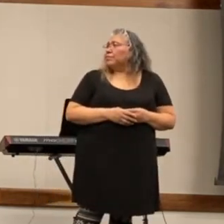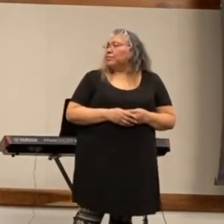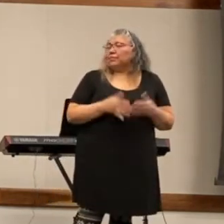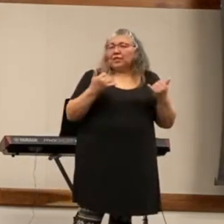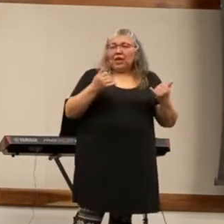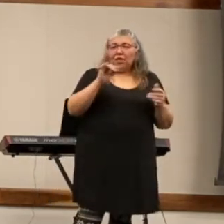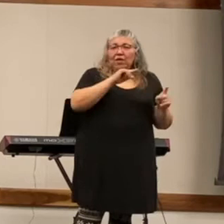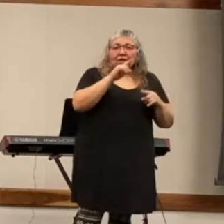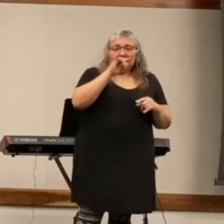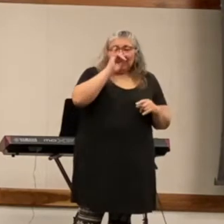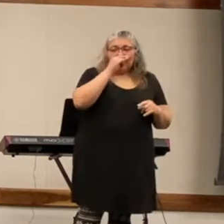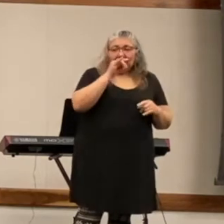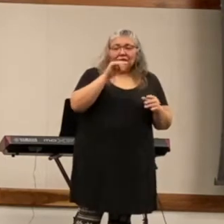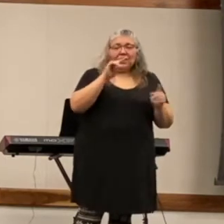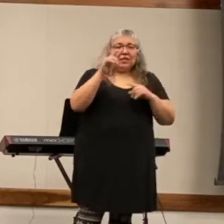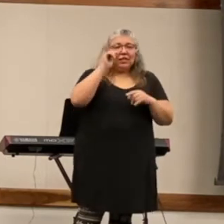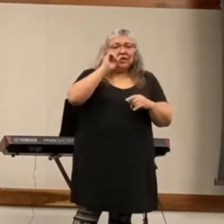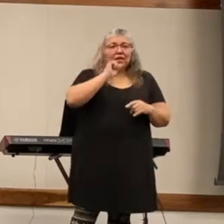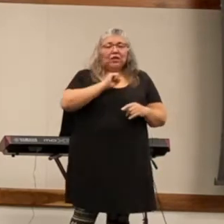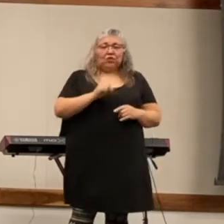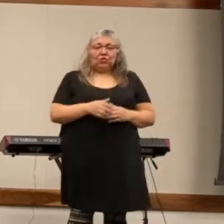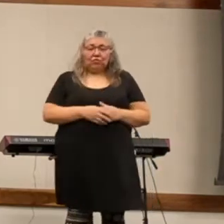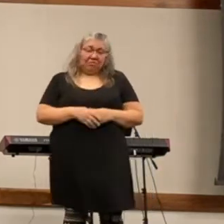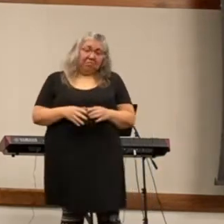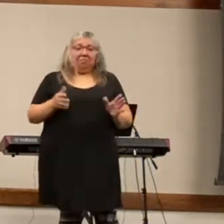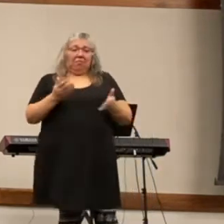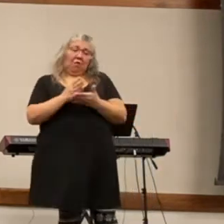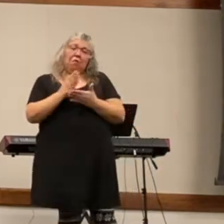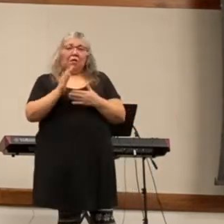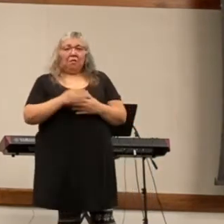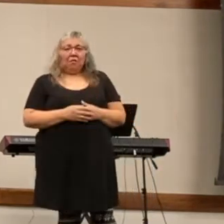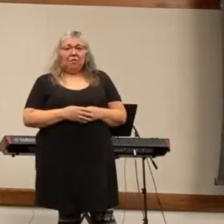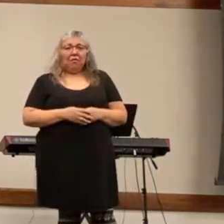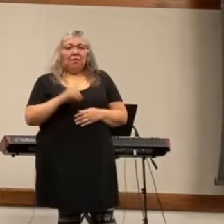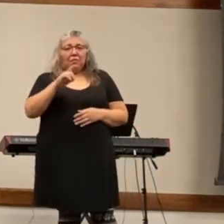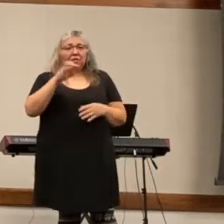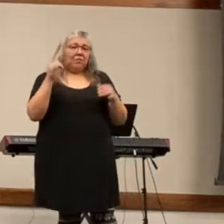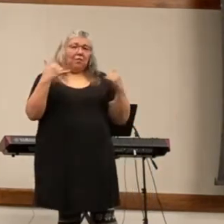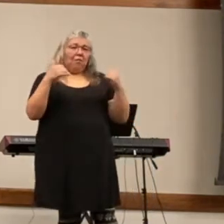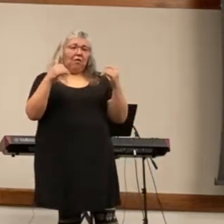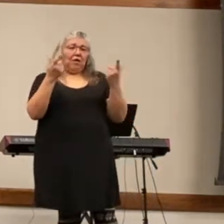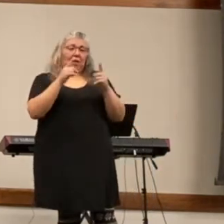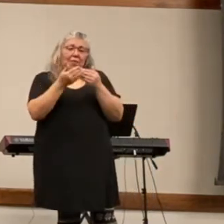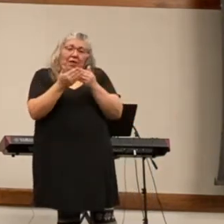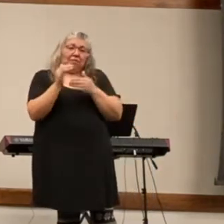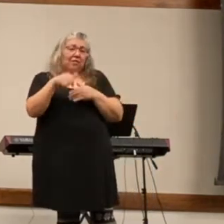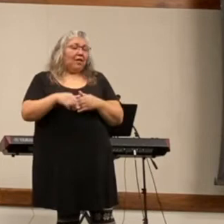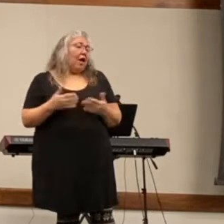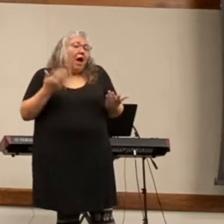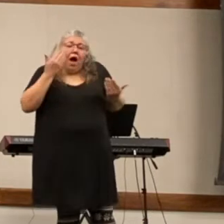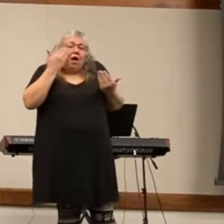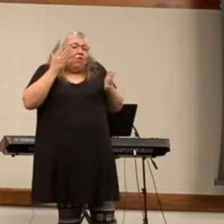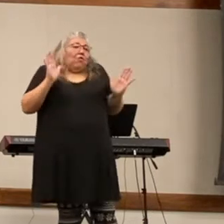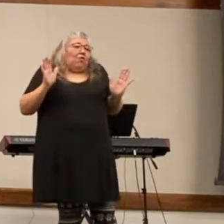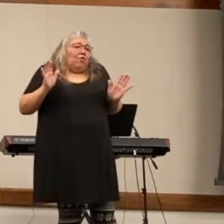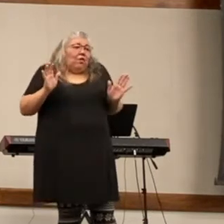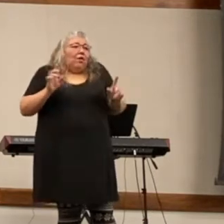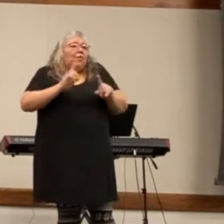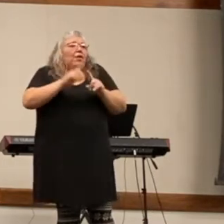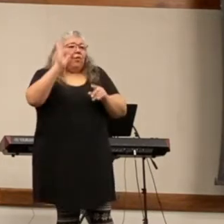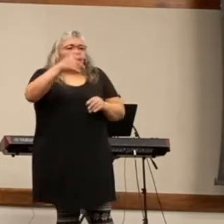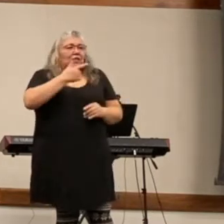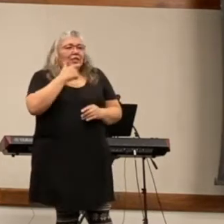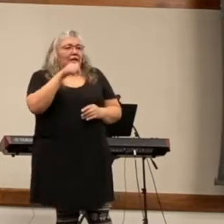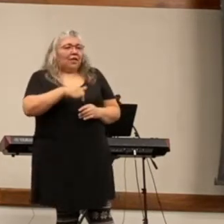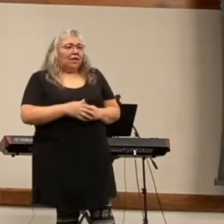Now, as a kid, as a teenager, it was like, all right, must be a party happening afterwards. I don't know, right? But they would say